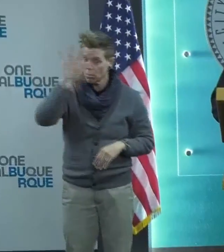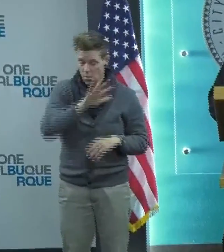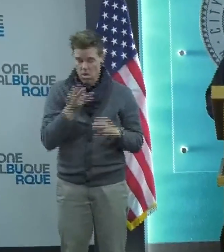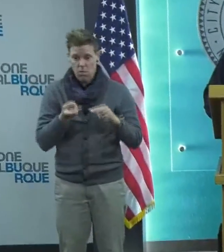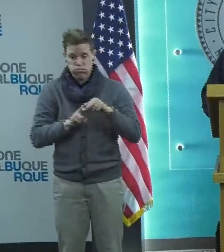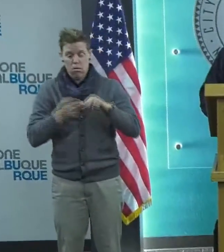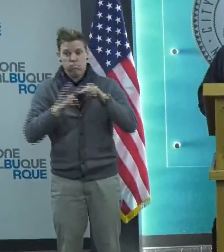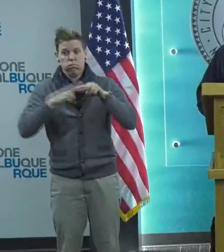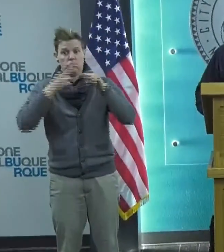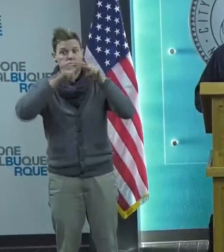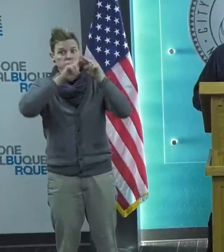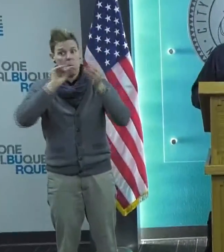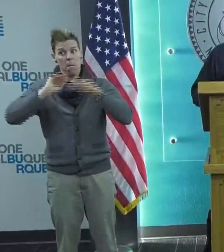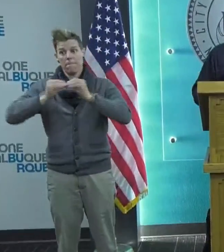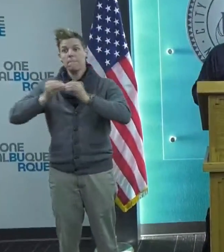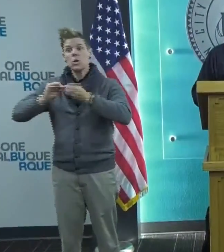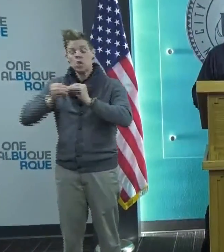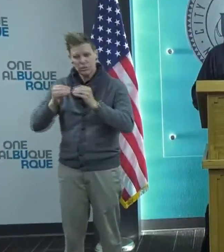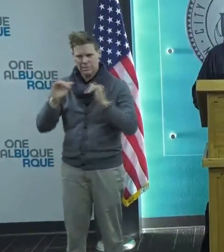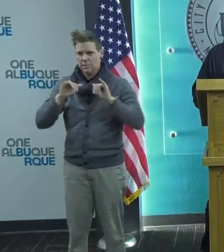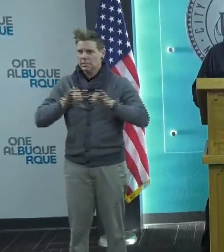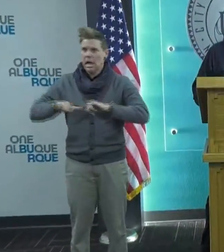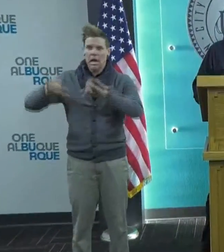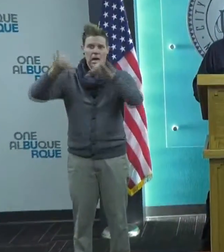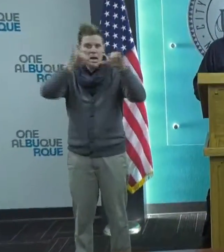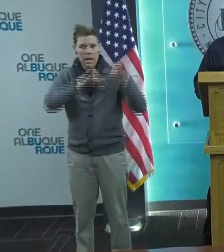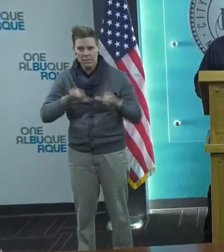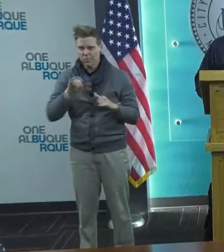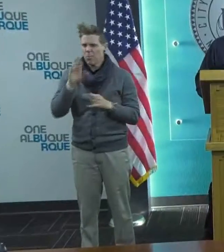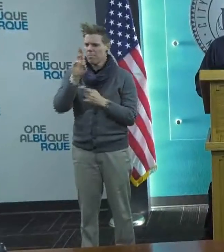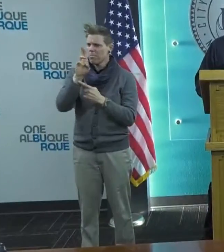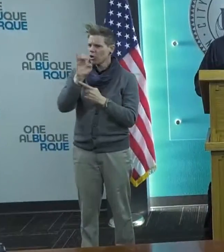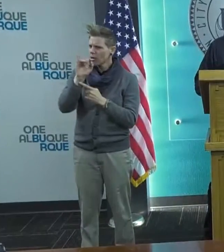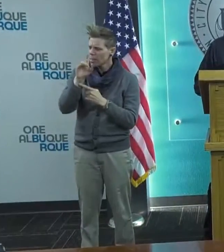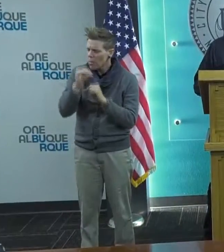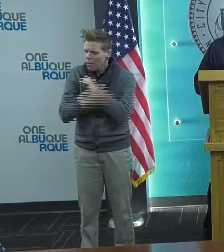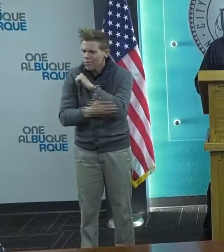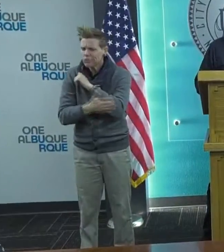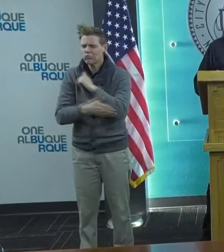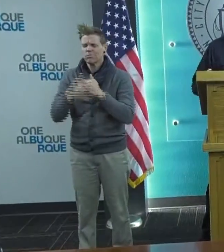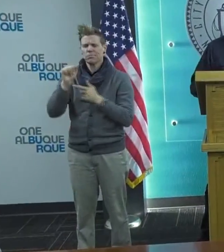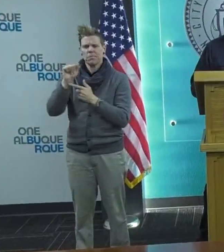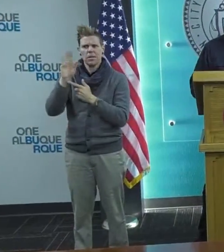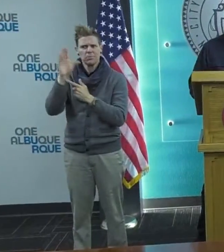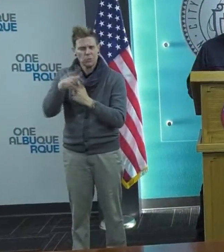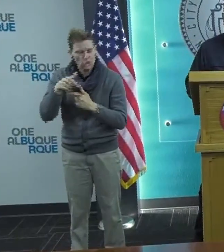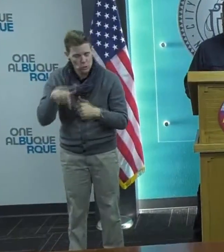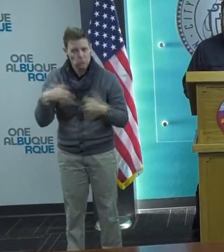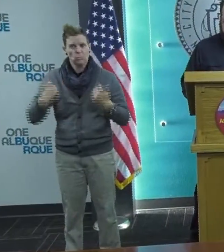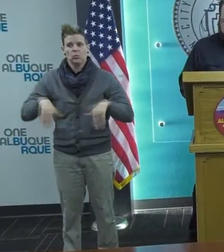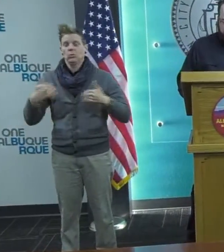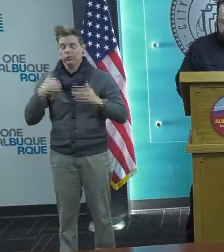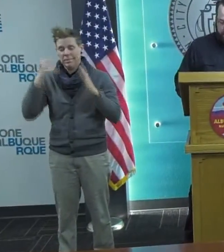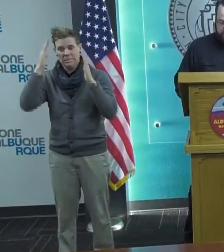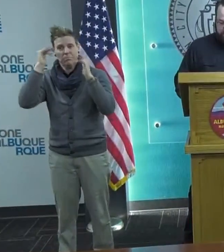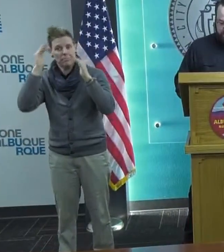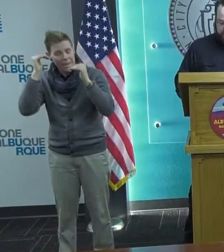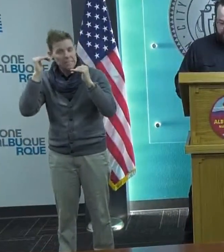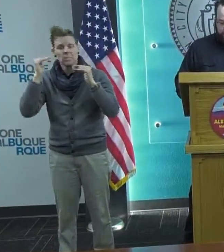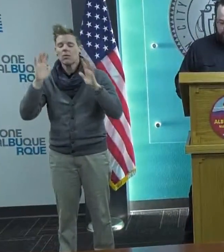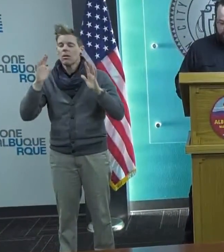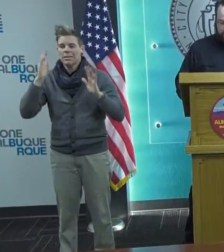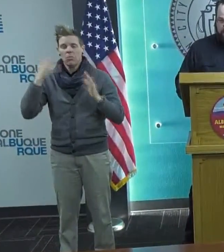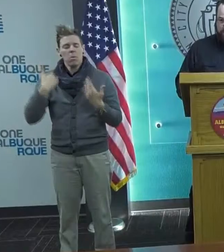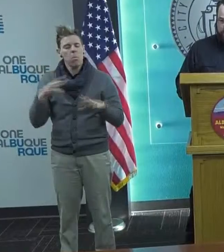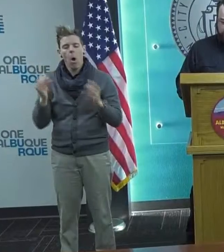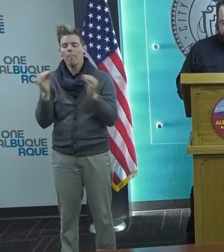Albuquerque. This is somewhat expected, but we really need to not give in to that. We need to continue the fight. Just